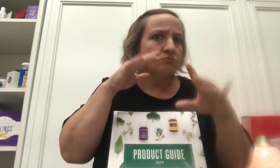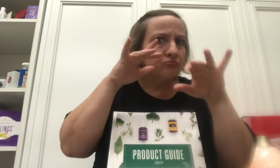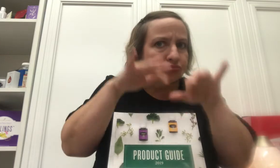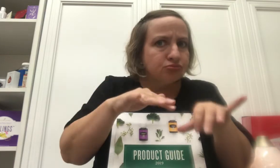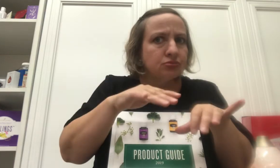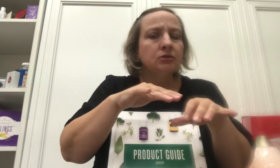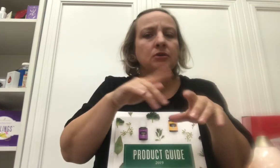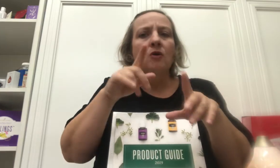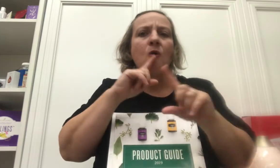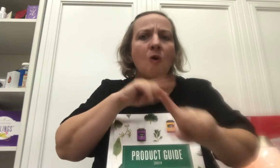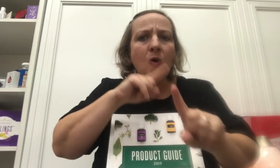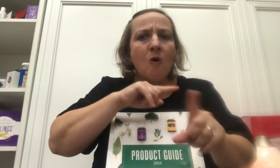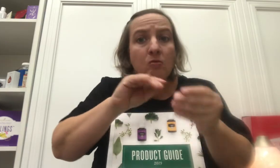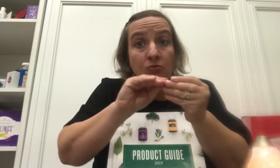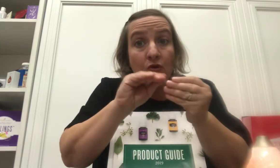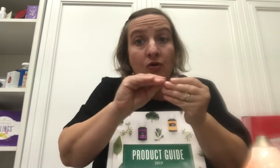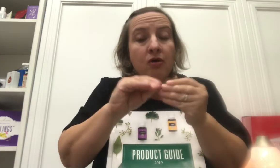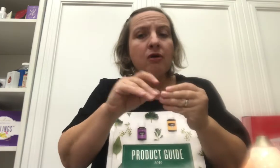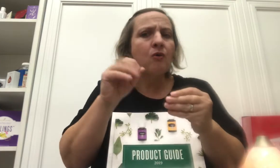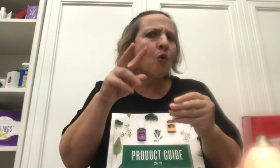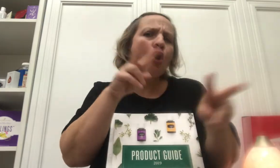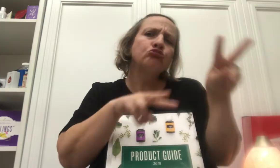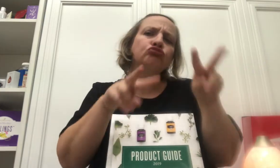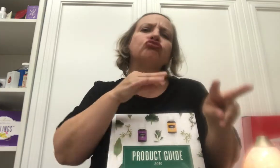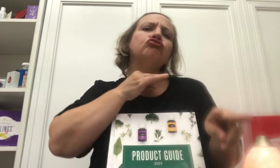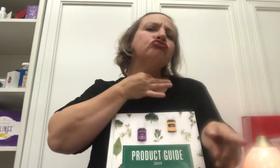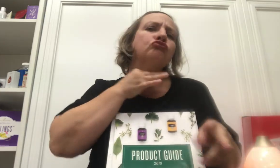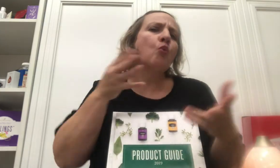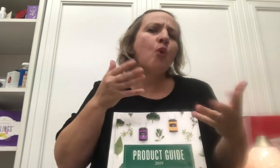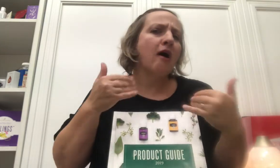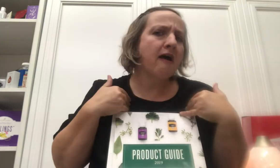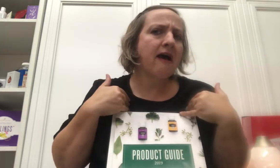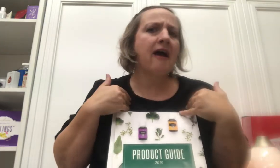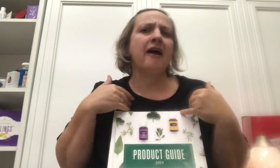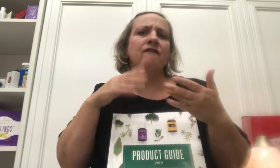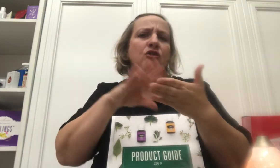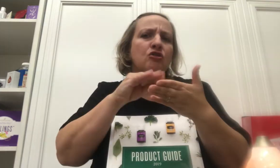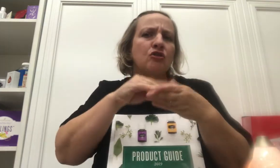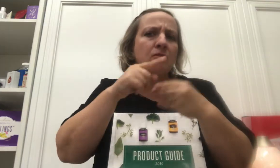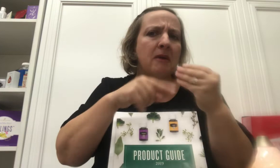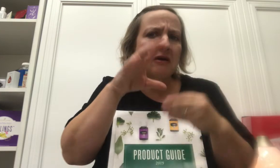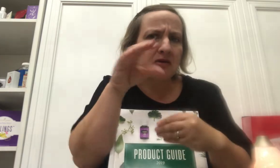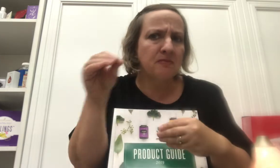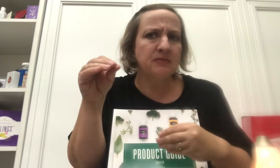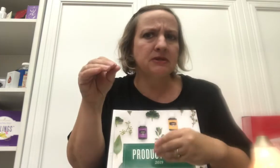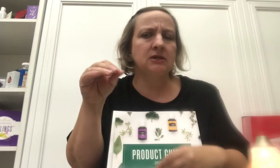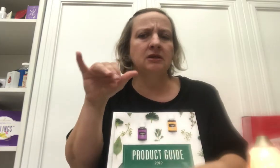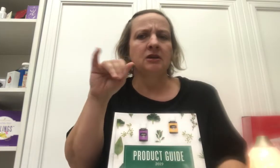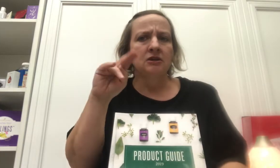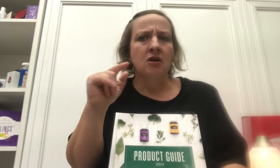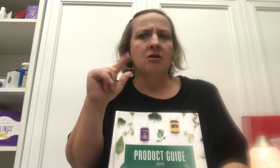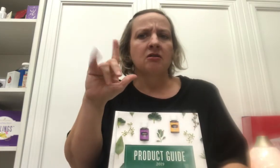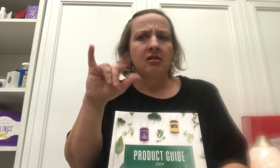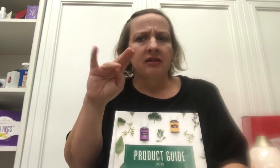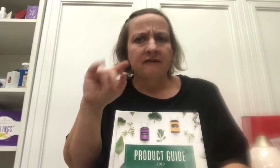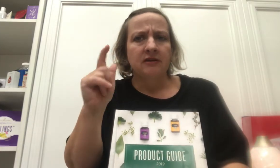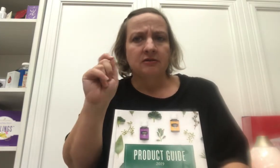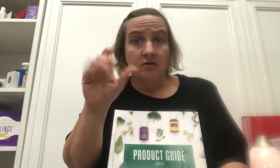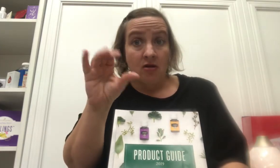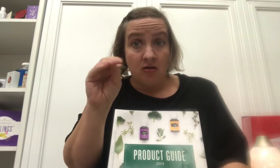You could also call, you can order online, but you can learn about the company by looking online